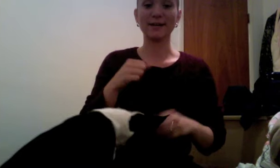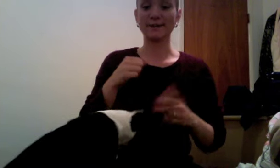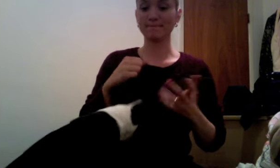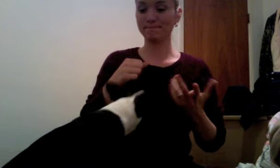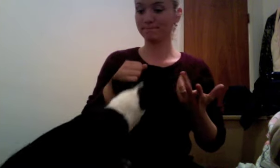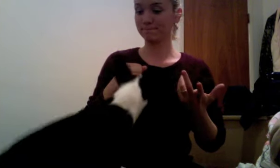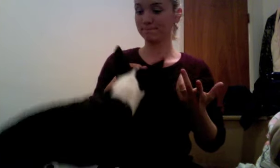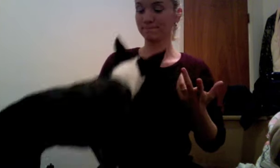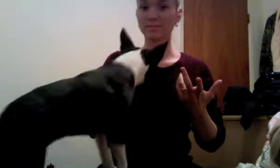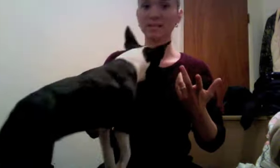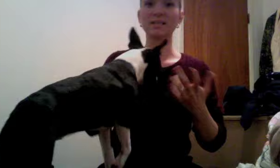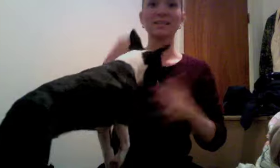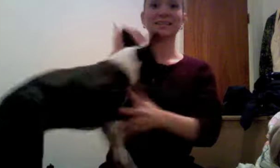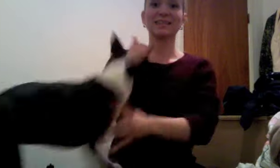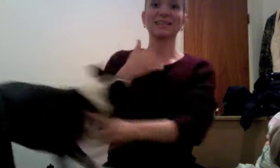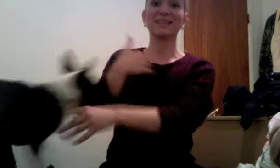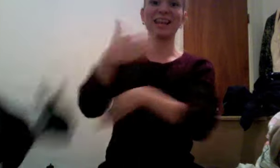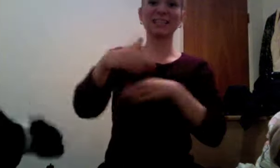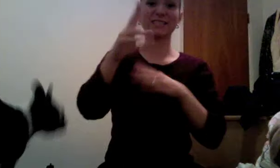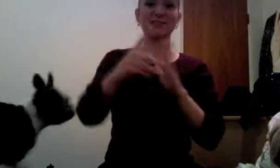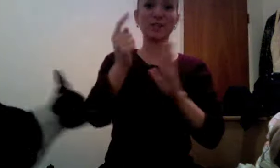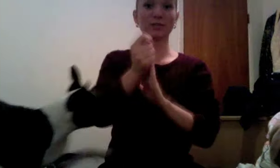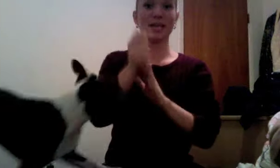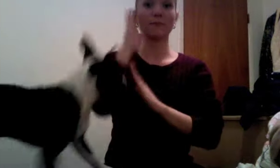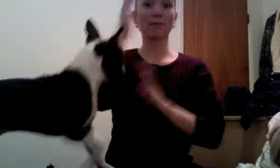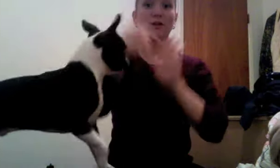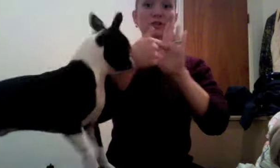that. The next videotape, I'll show